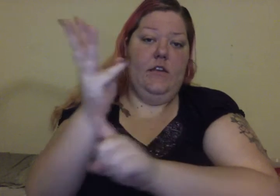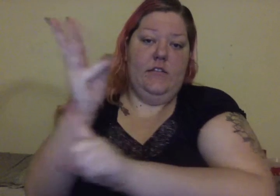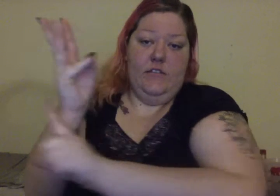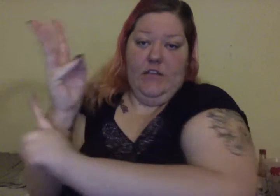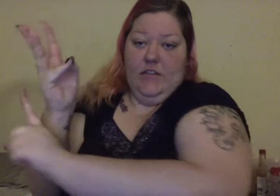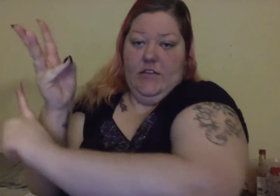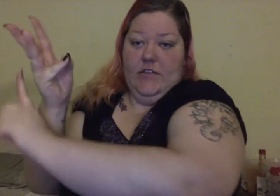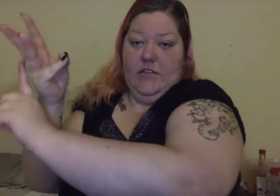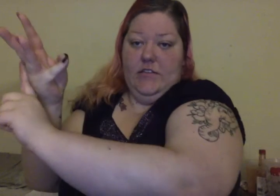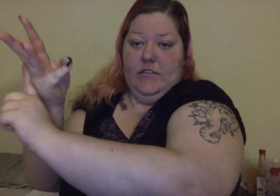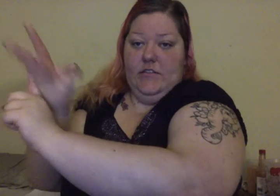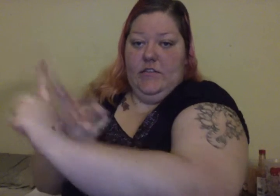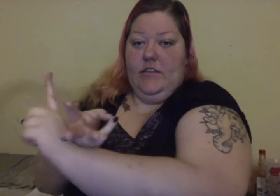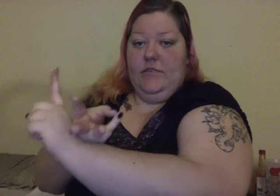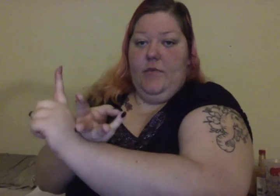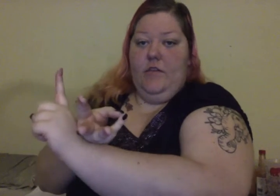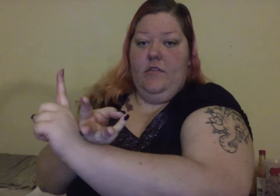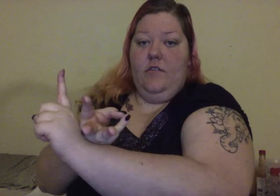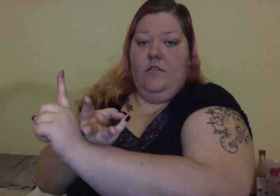See the 6? 6 month,